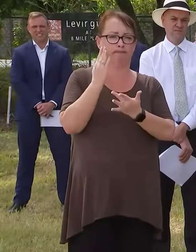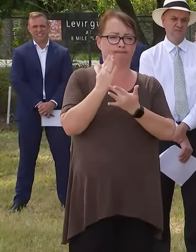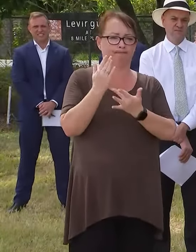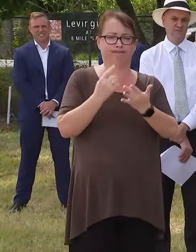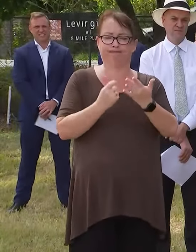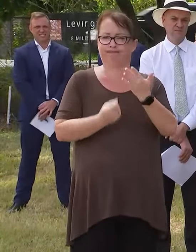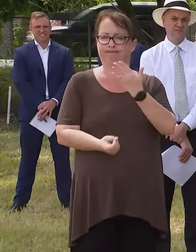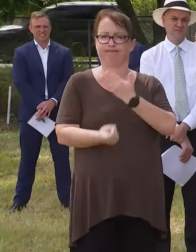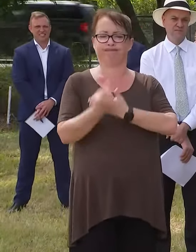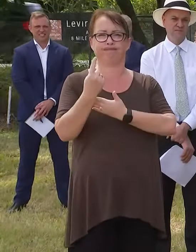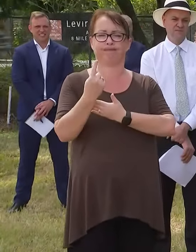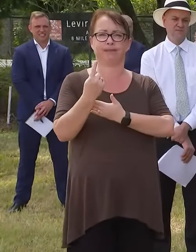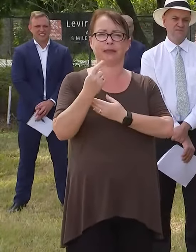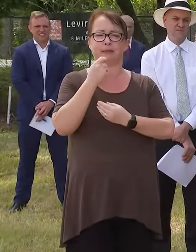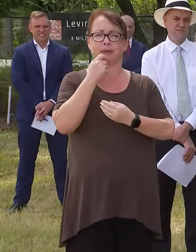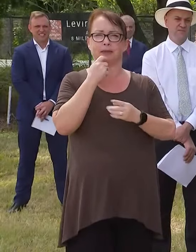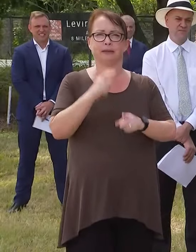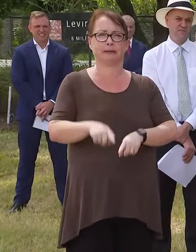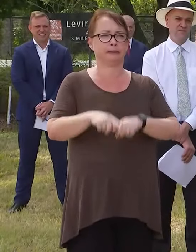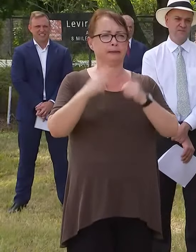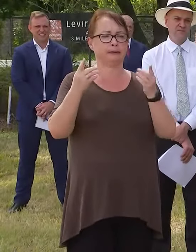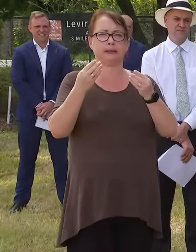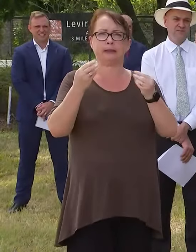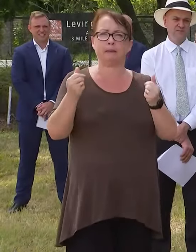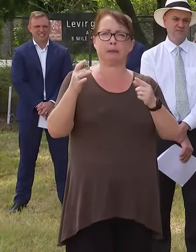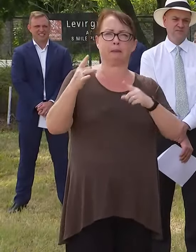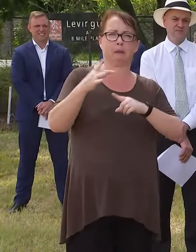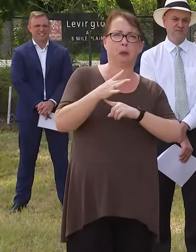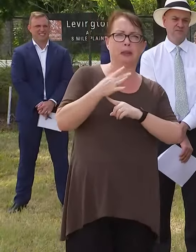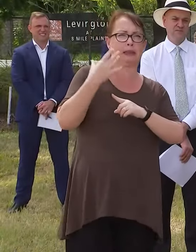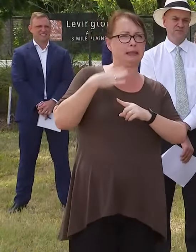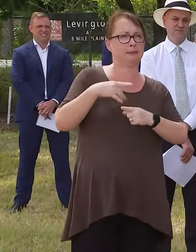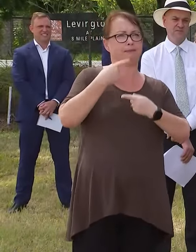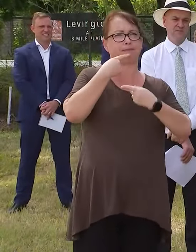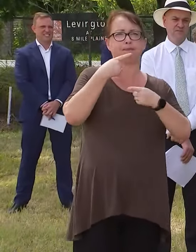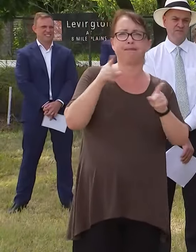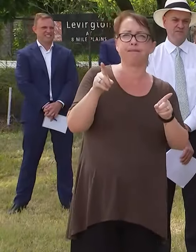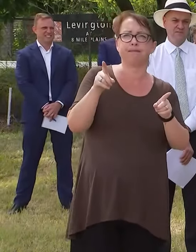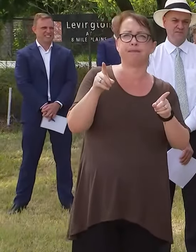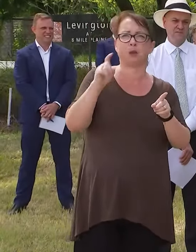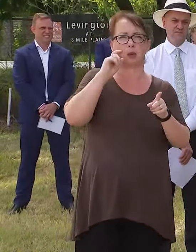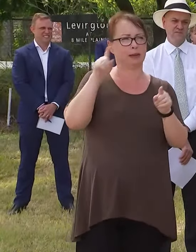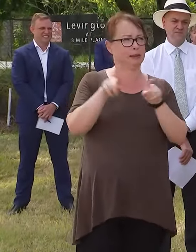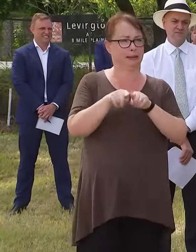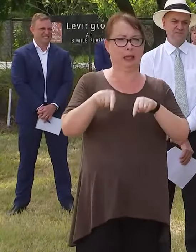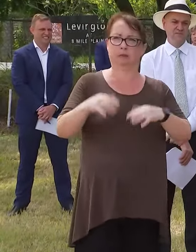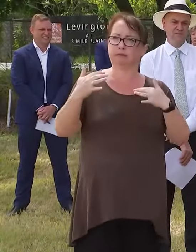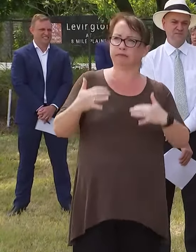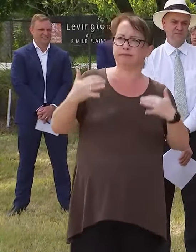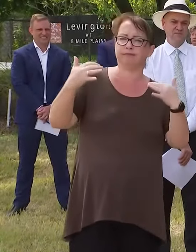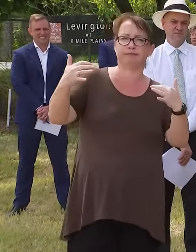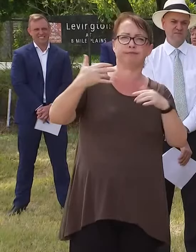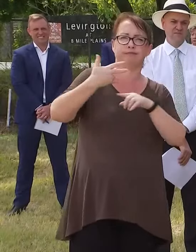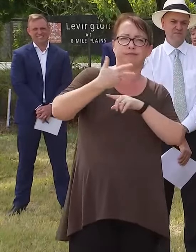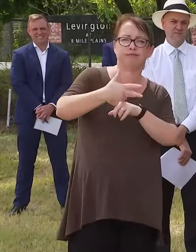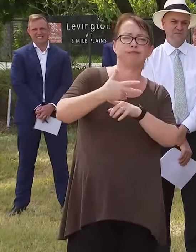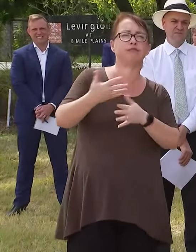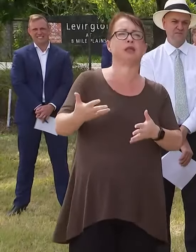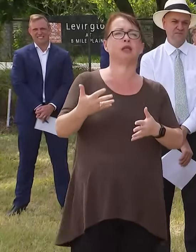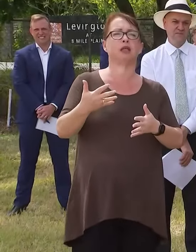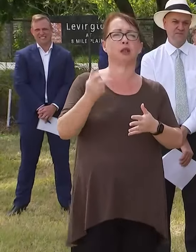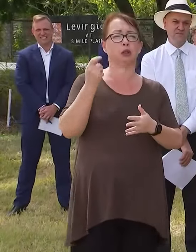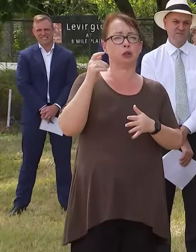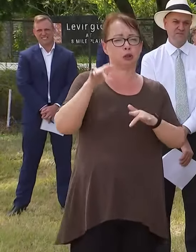ordinary or particularly important that we believe needs to be reported at press conferences. Not quite yet there yet, but I think we're